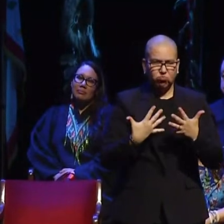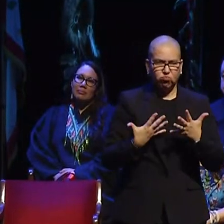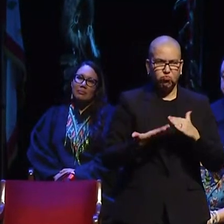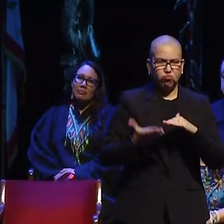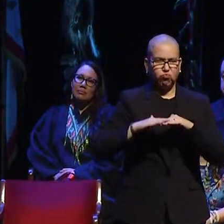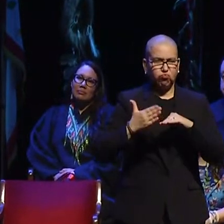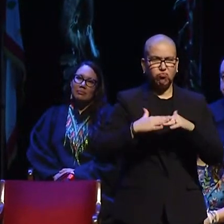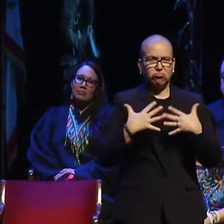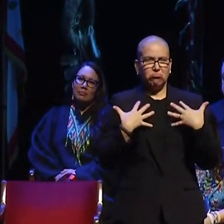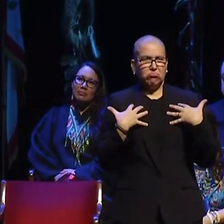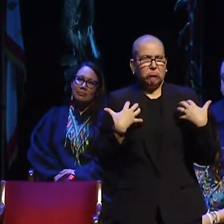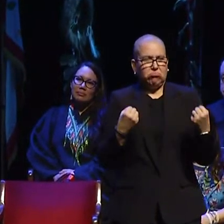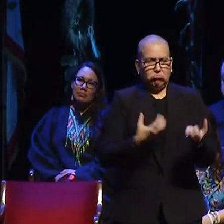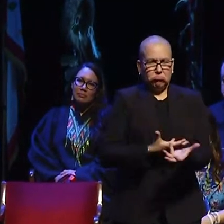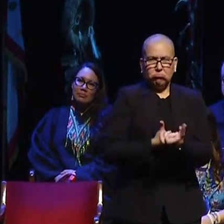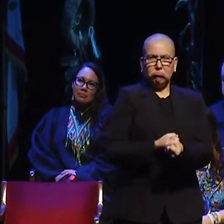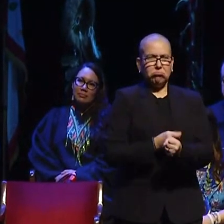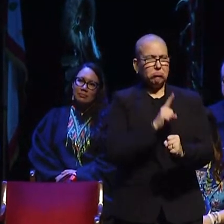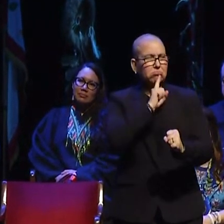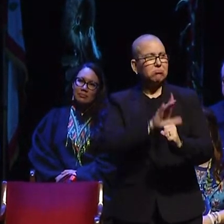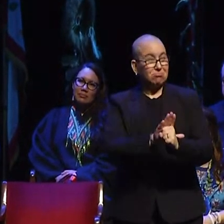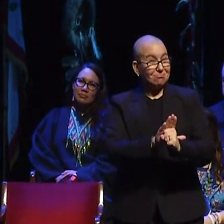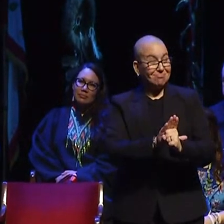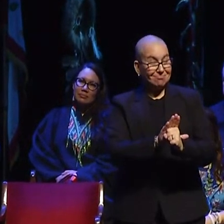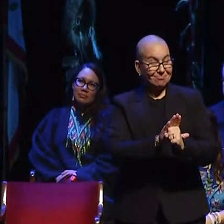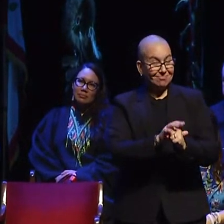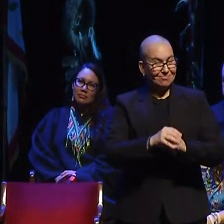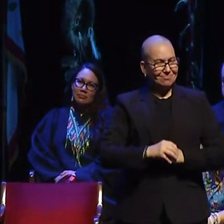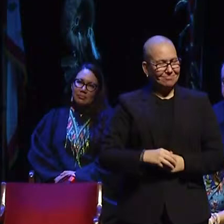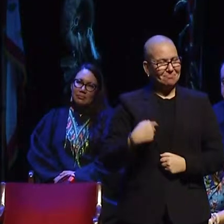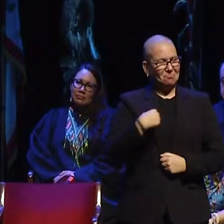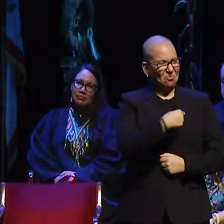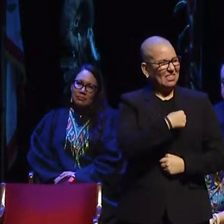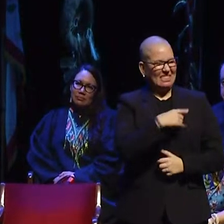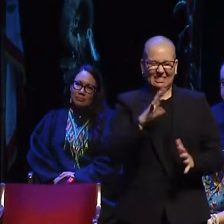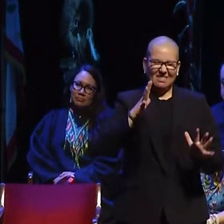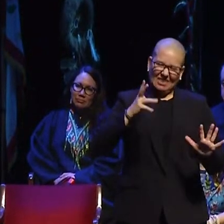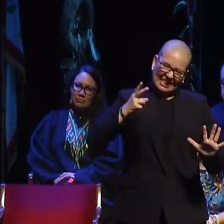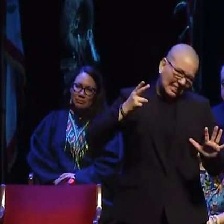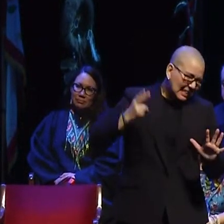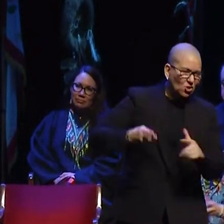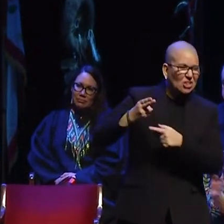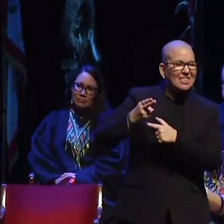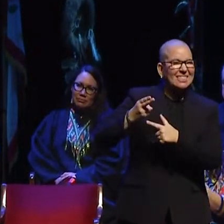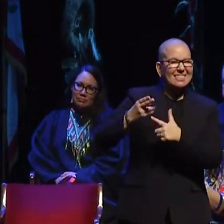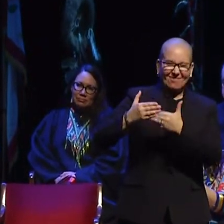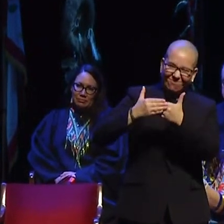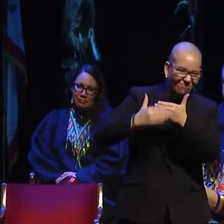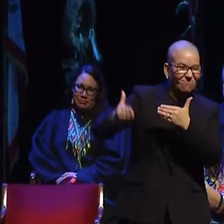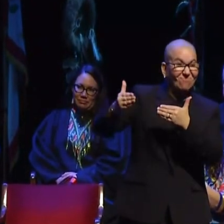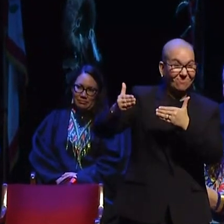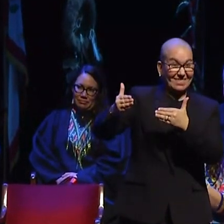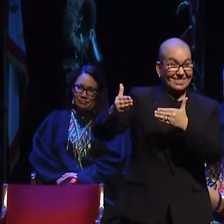that includes all of us than ever before. We have a historic opportunity.